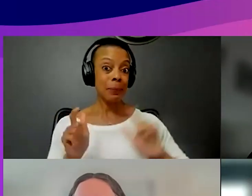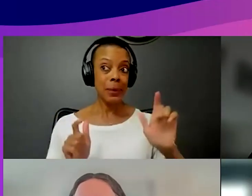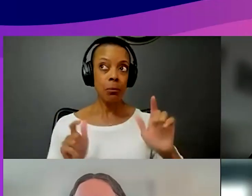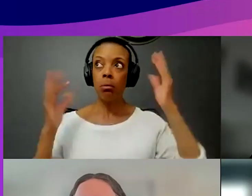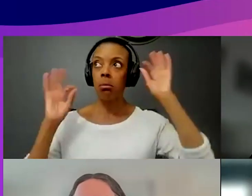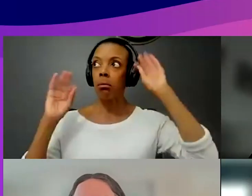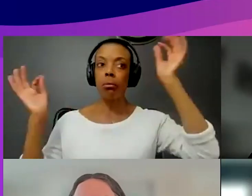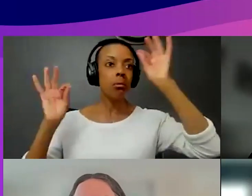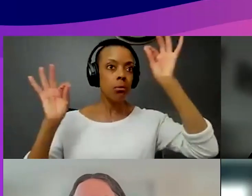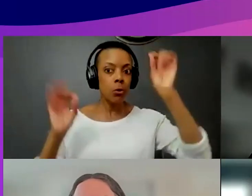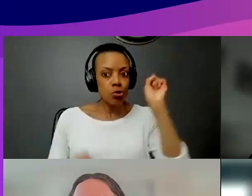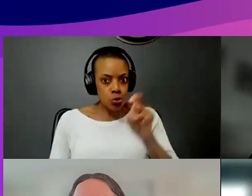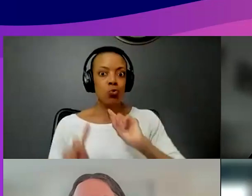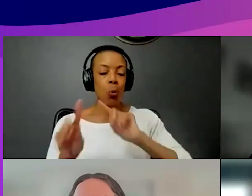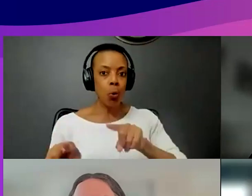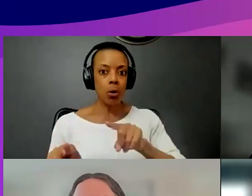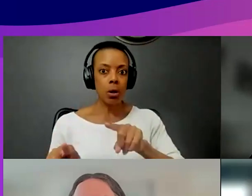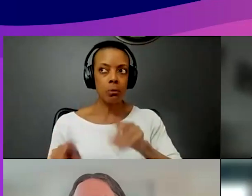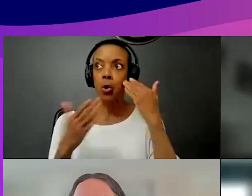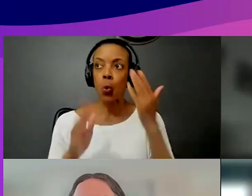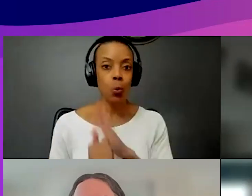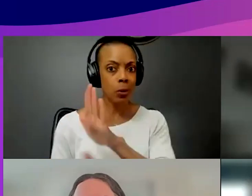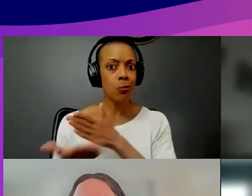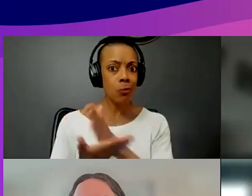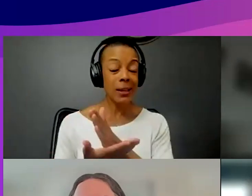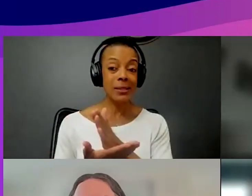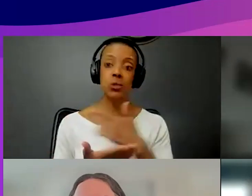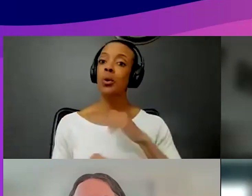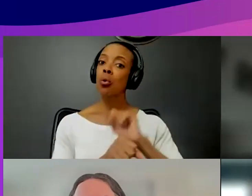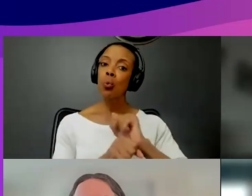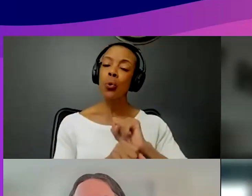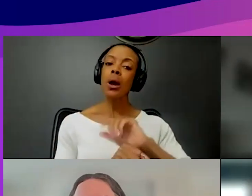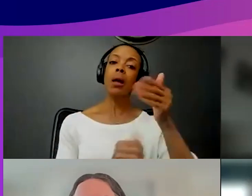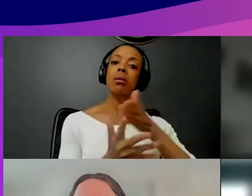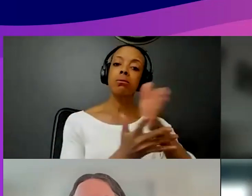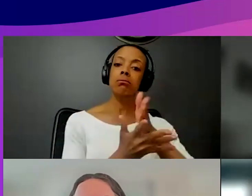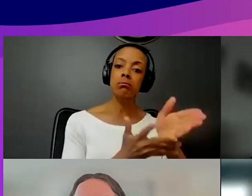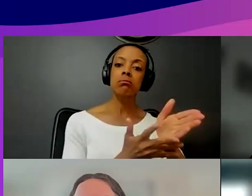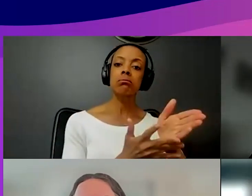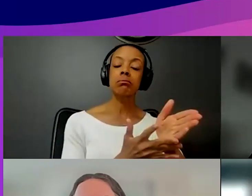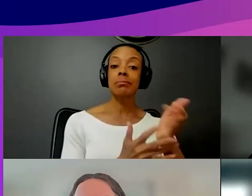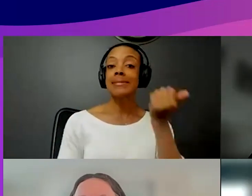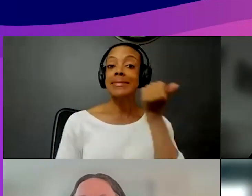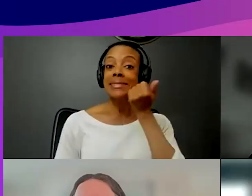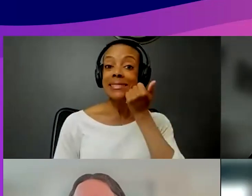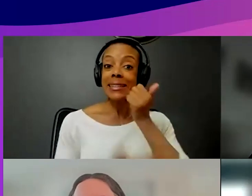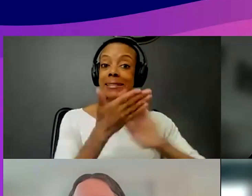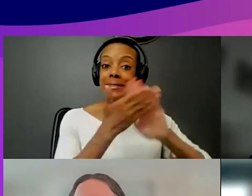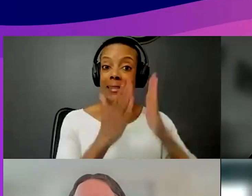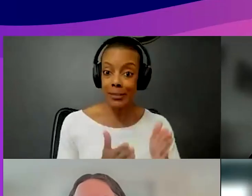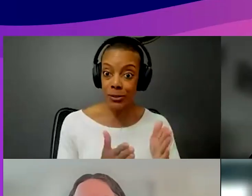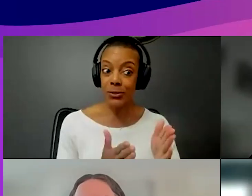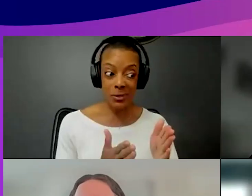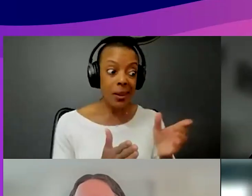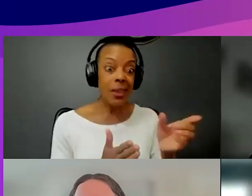report. So we've been working with some professions like dental hygienists. They actually have to